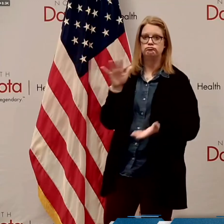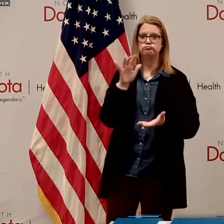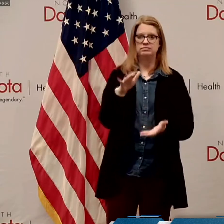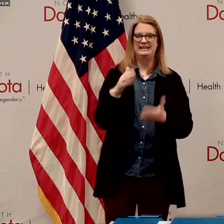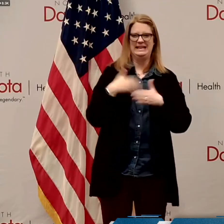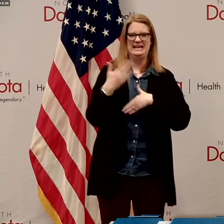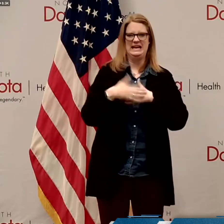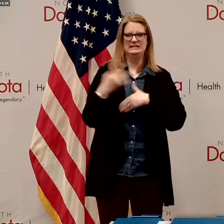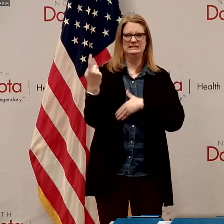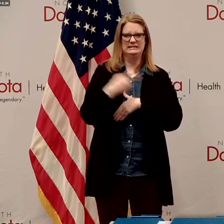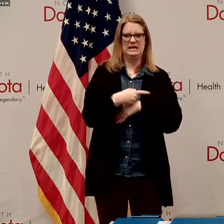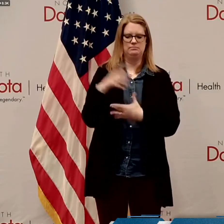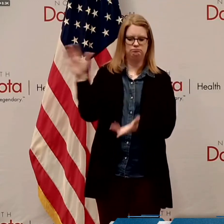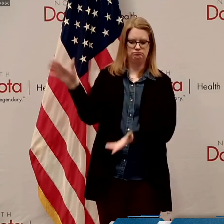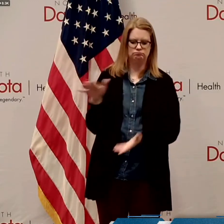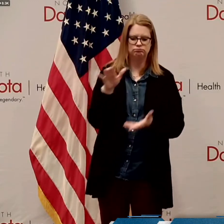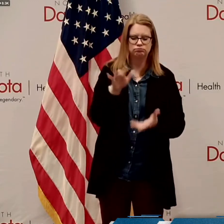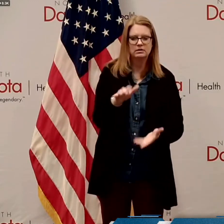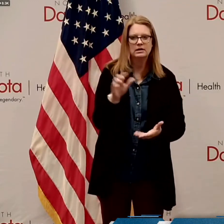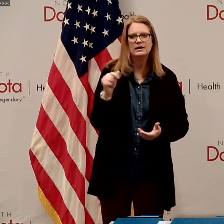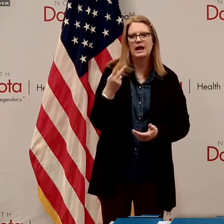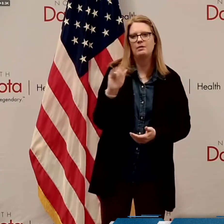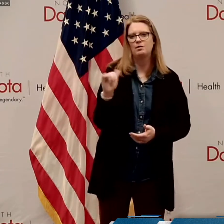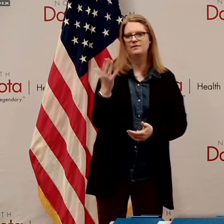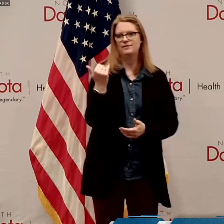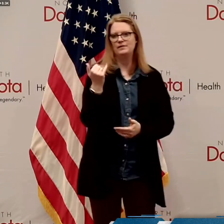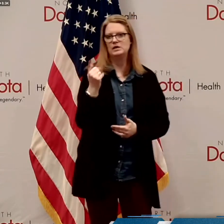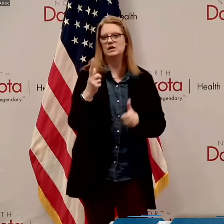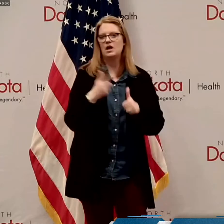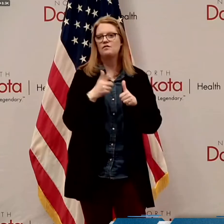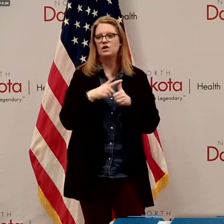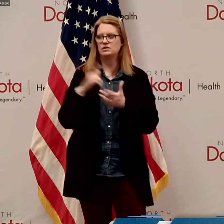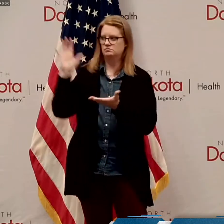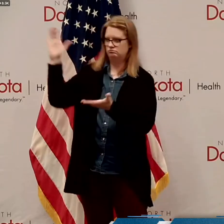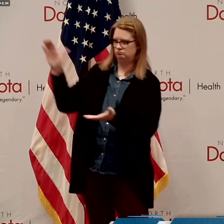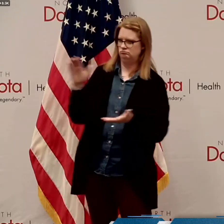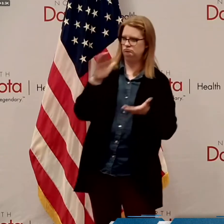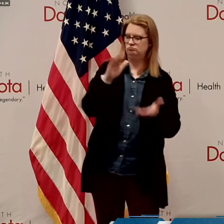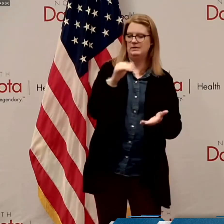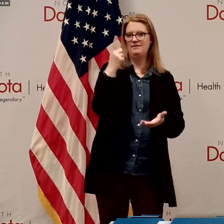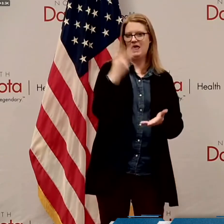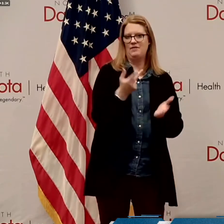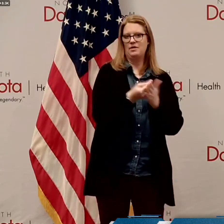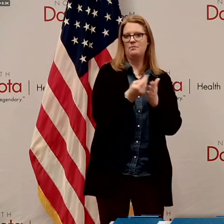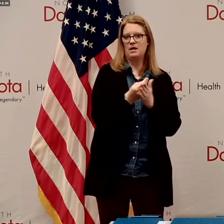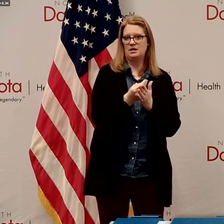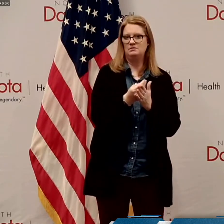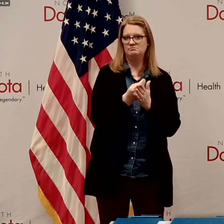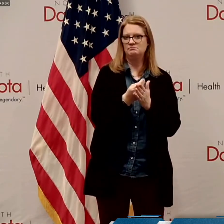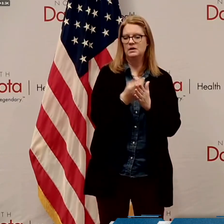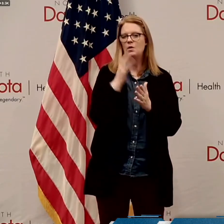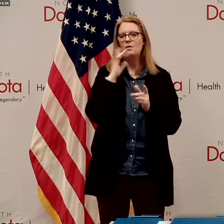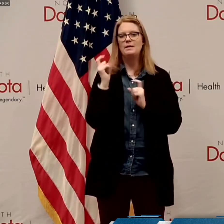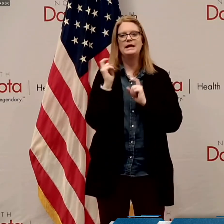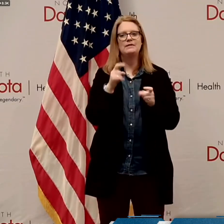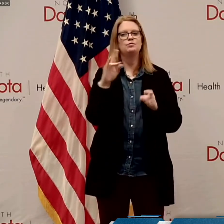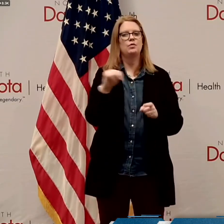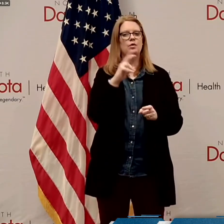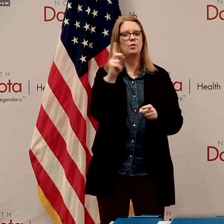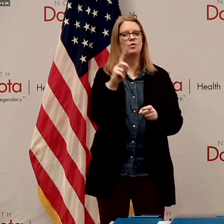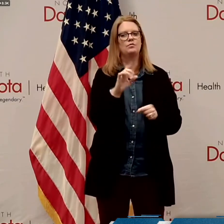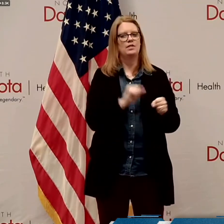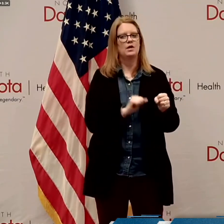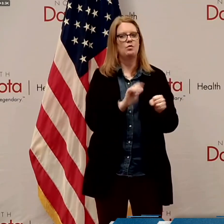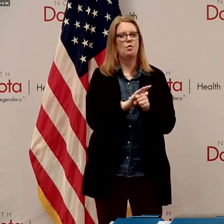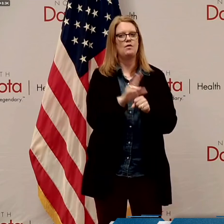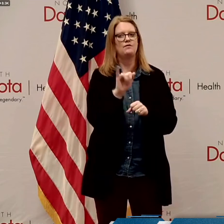next day on April 15th. Yesterday we received our initial allocation of half the money that's going to be allocated in North Dakota for the